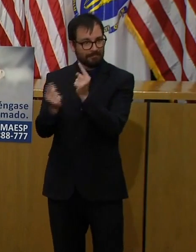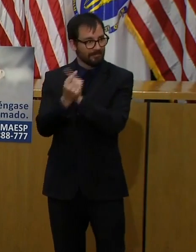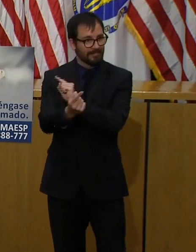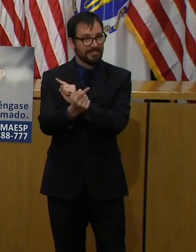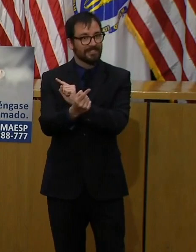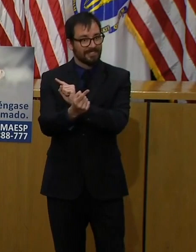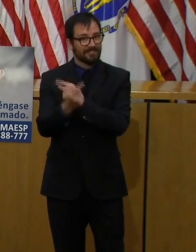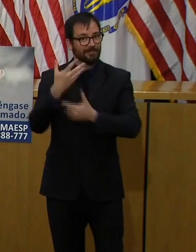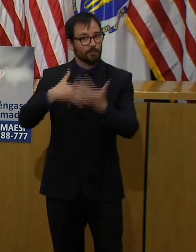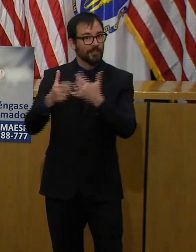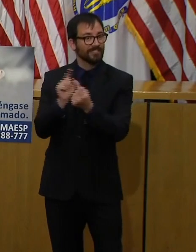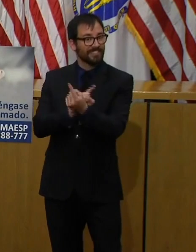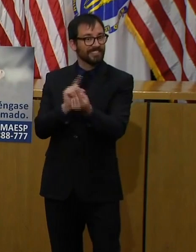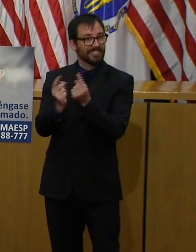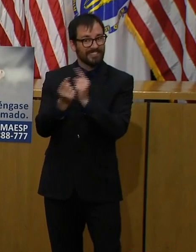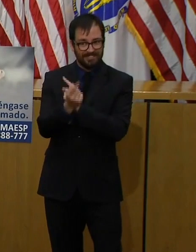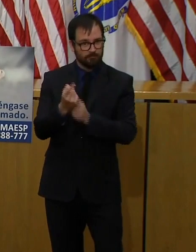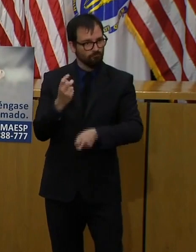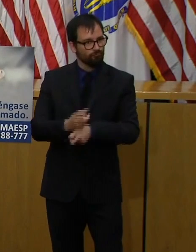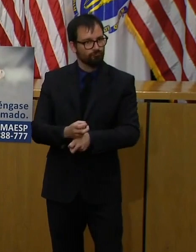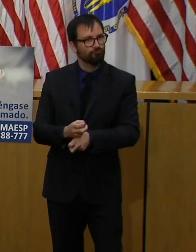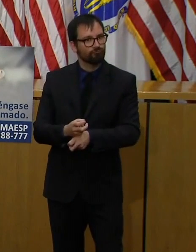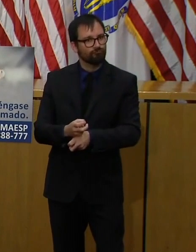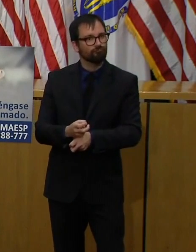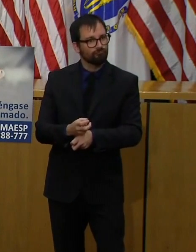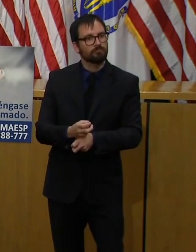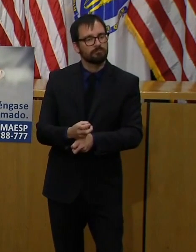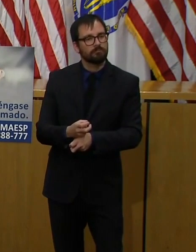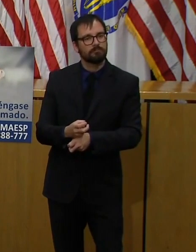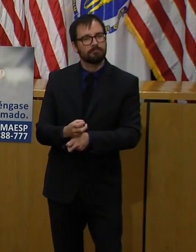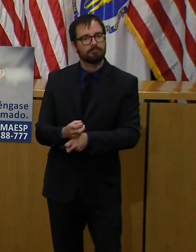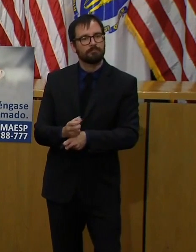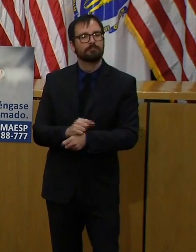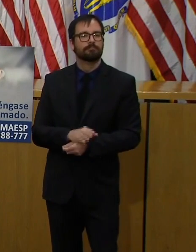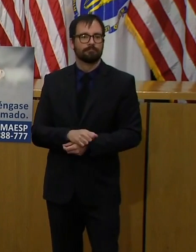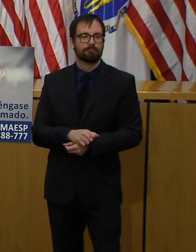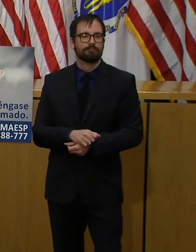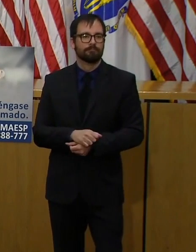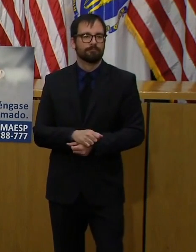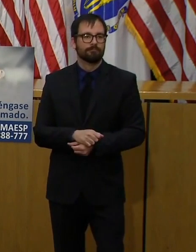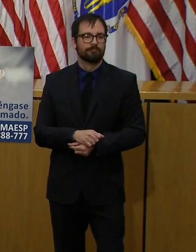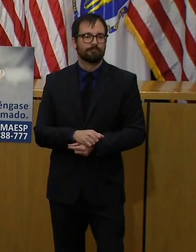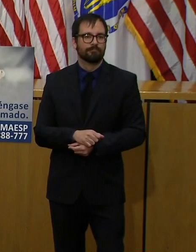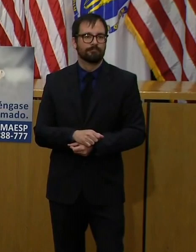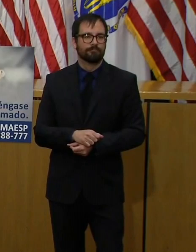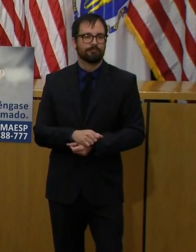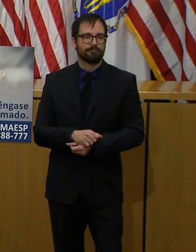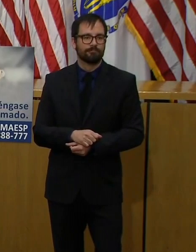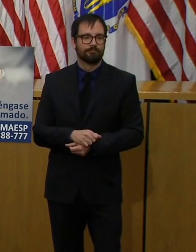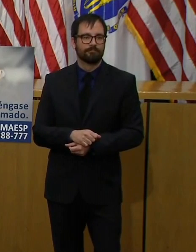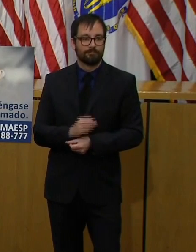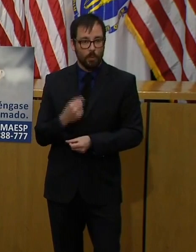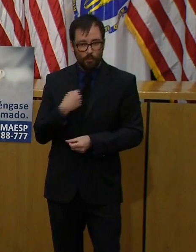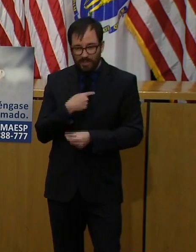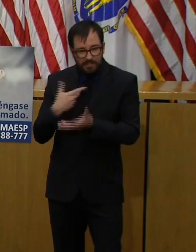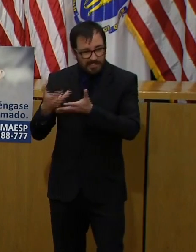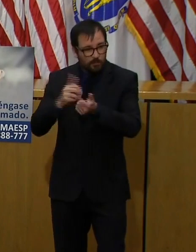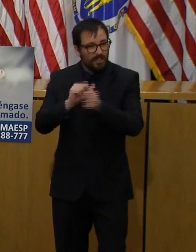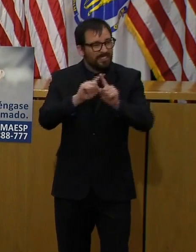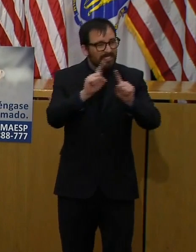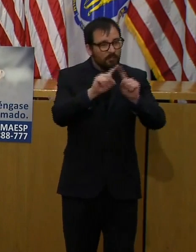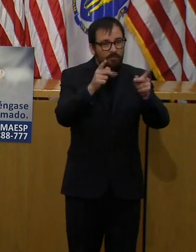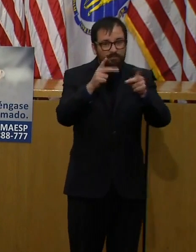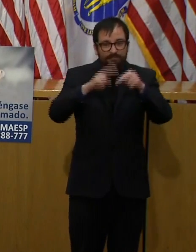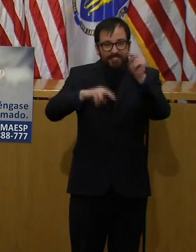individual shelters for the obvious reasons, and have done several things. So we've worked with a number of municipalities to create